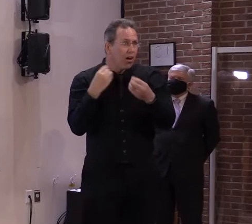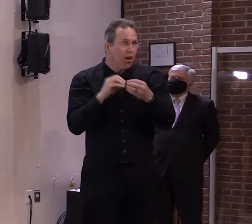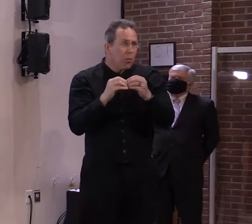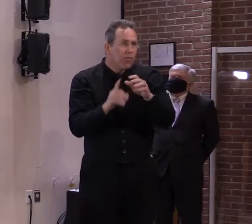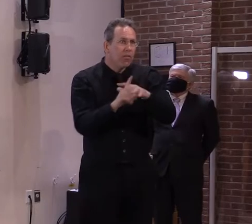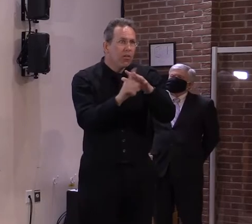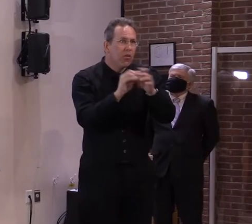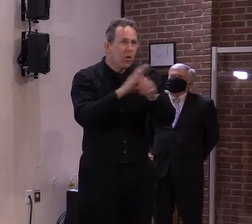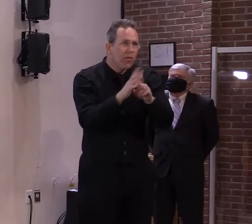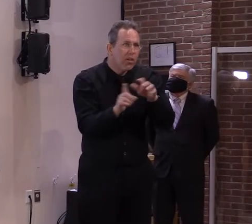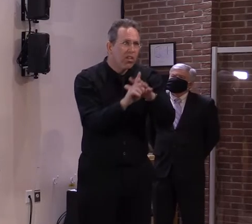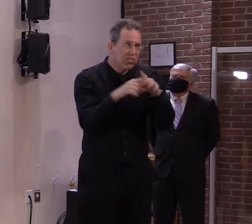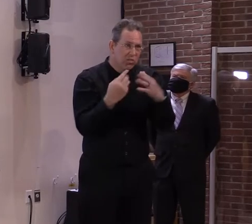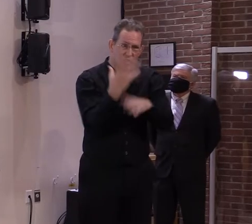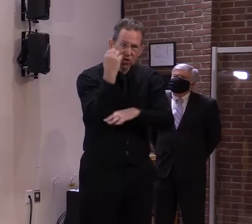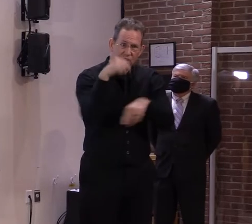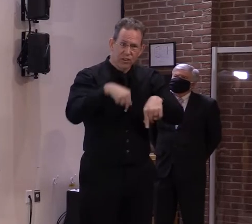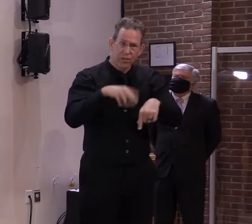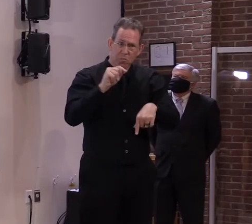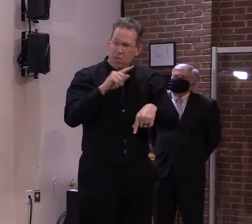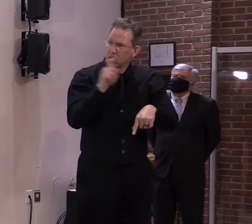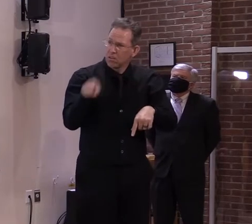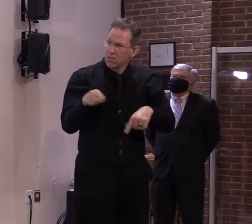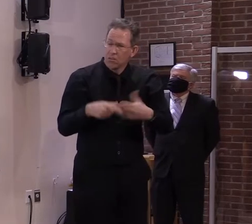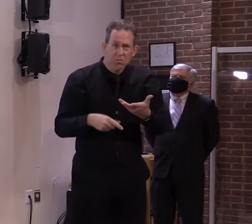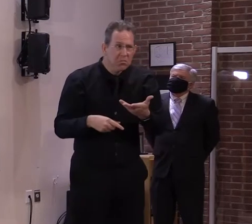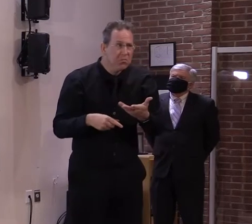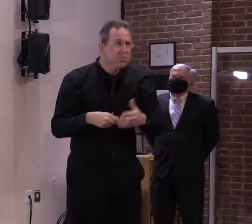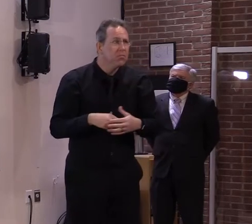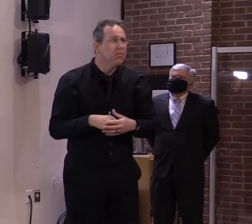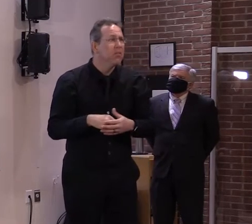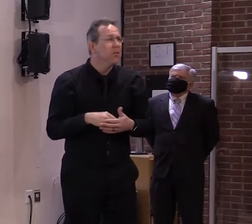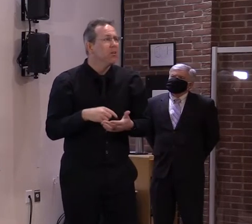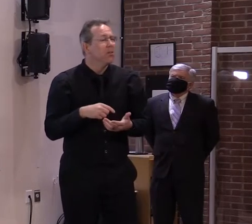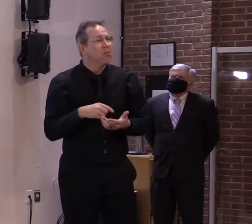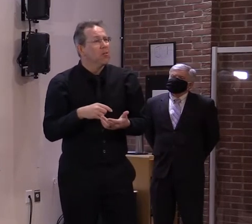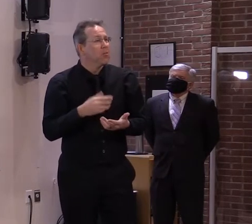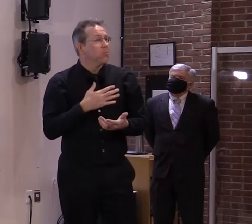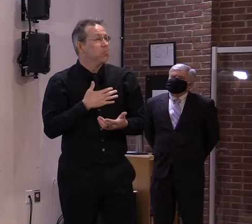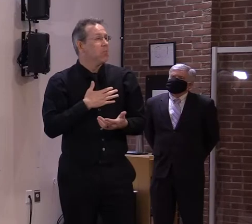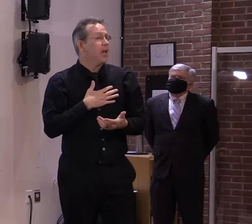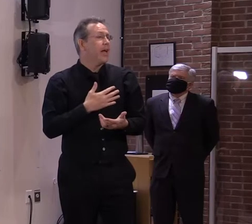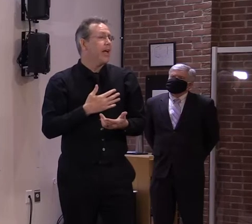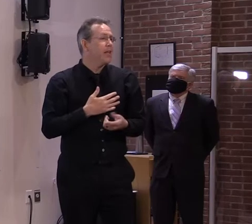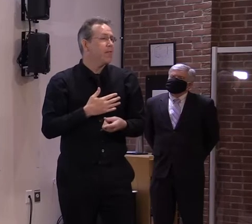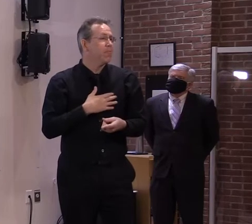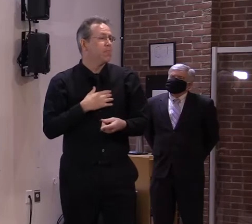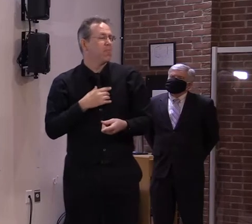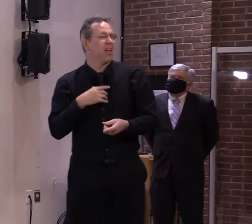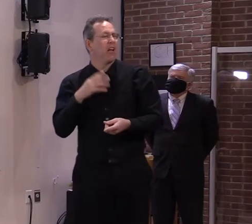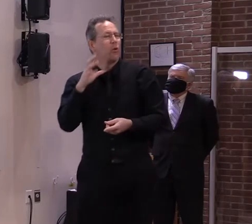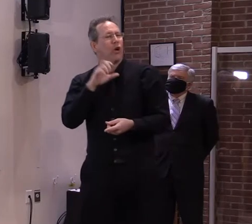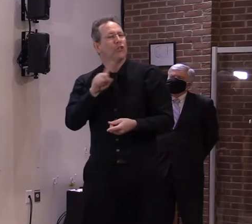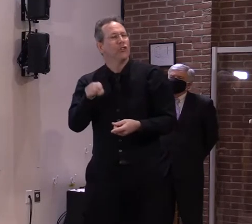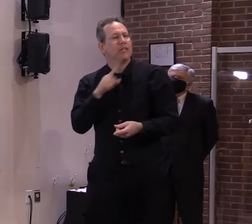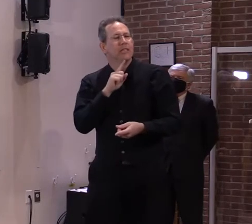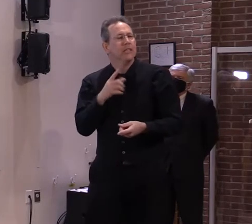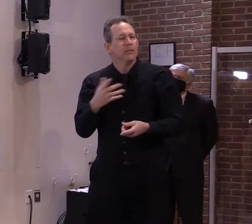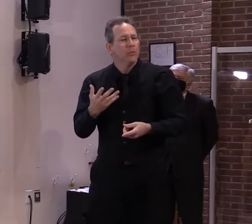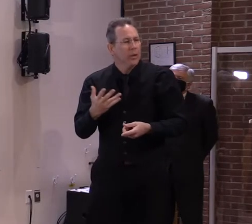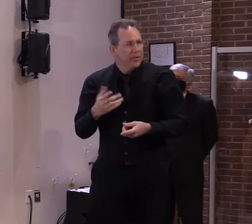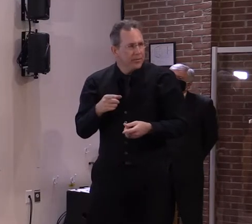situation as we enter step two. So I suppose my question then is if you could elaborate